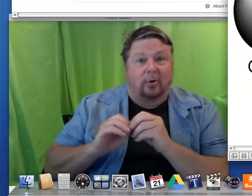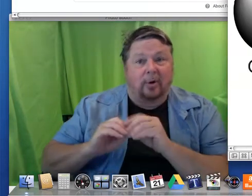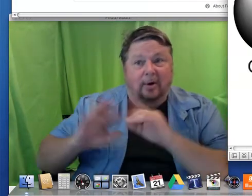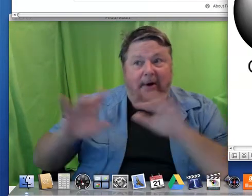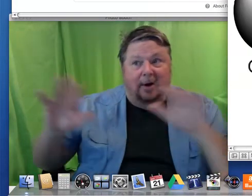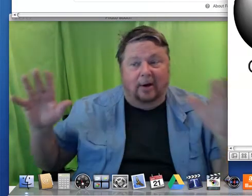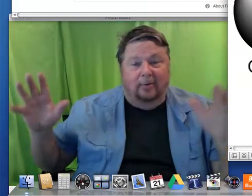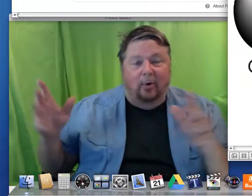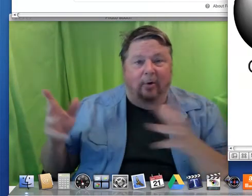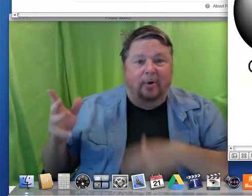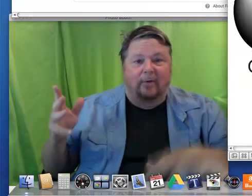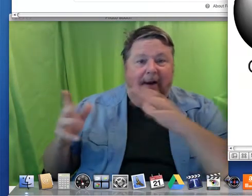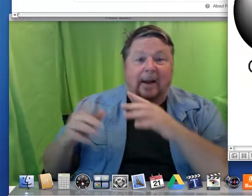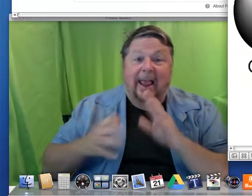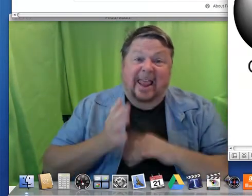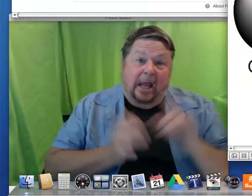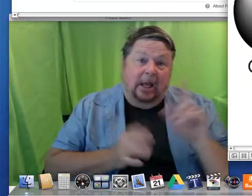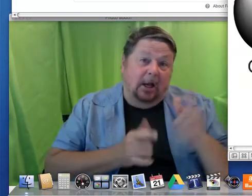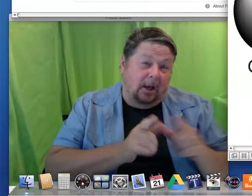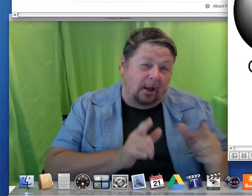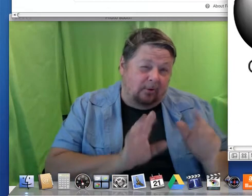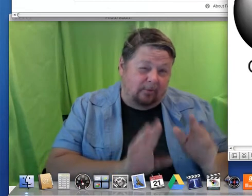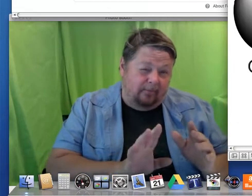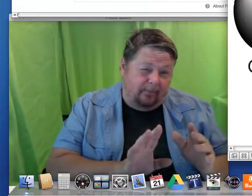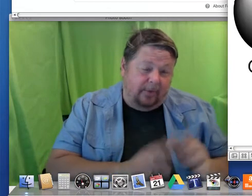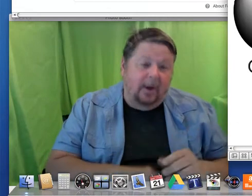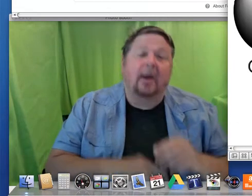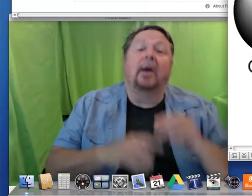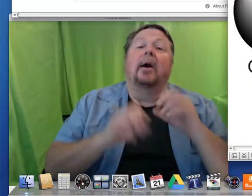culture is more prevalent than language.